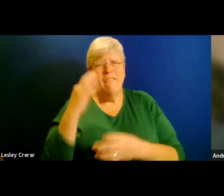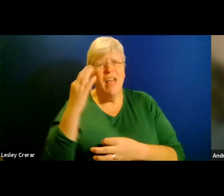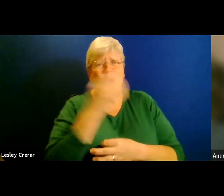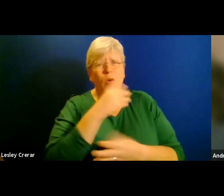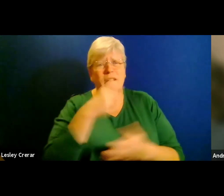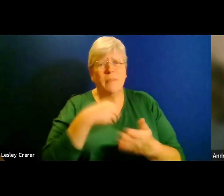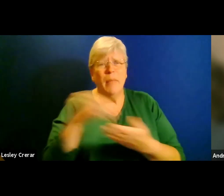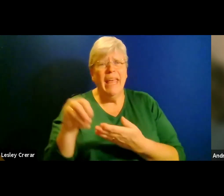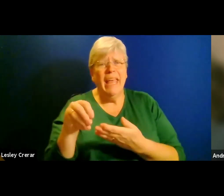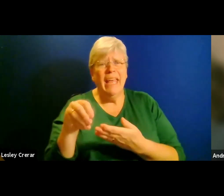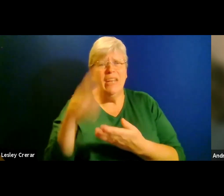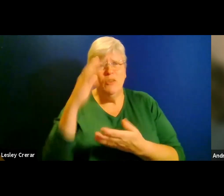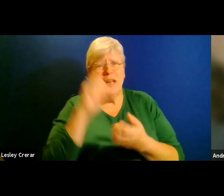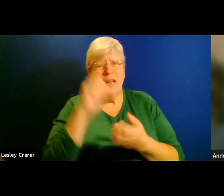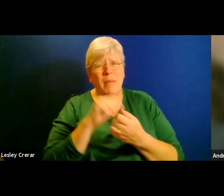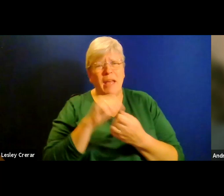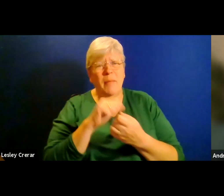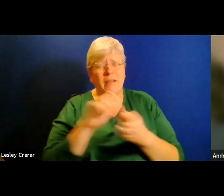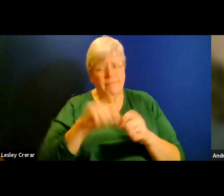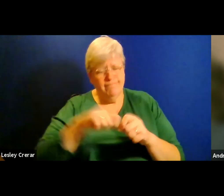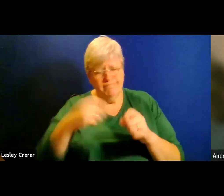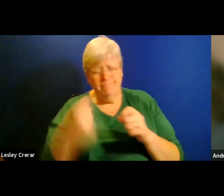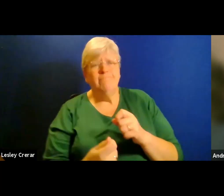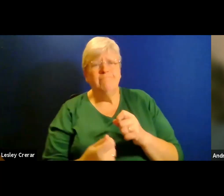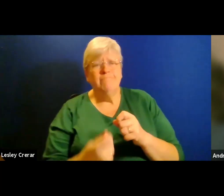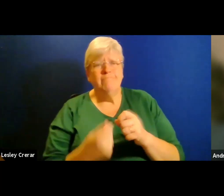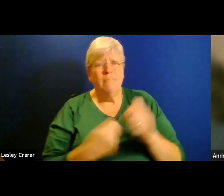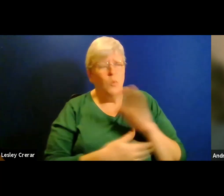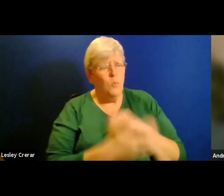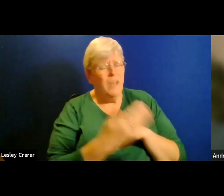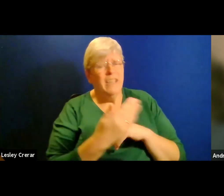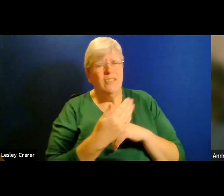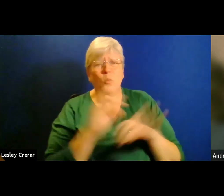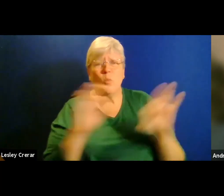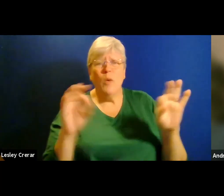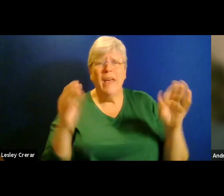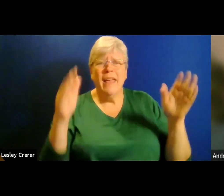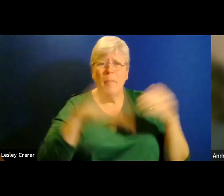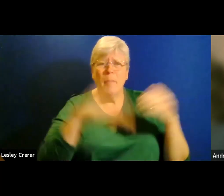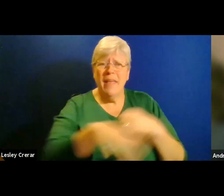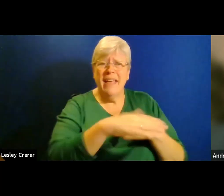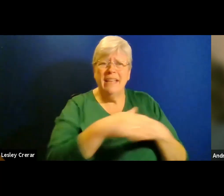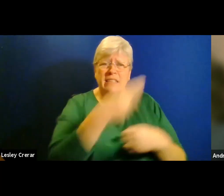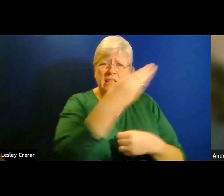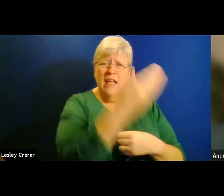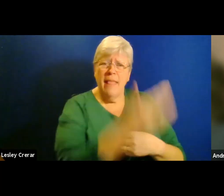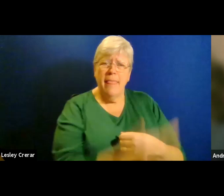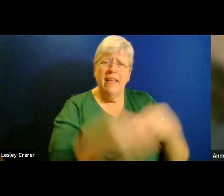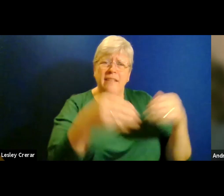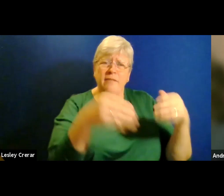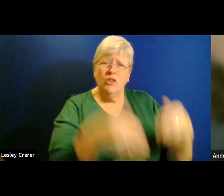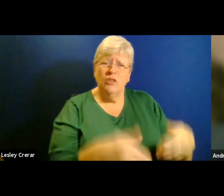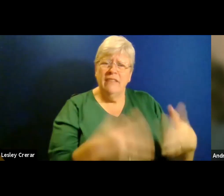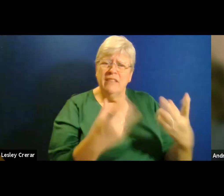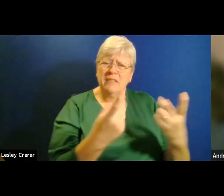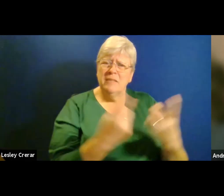them, remembered to remove the price sticker, travelled to this hushed place and lain them on the grave of someone who clearly meant something to